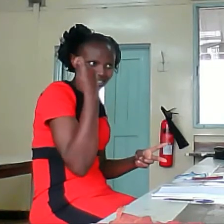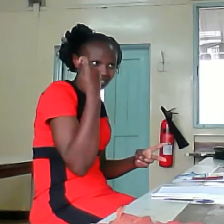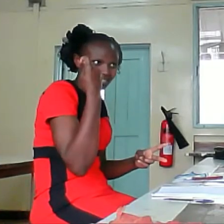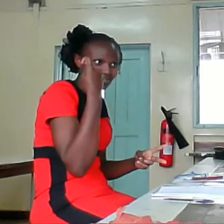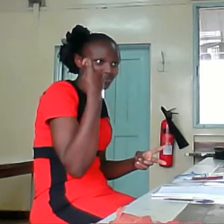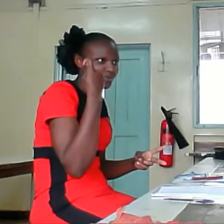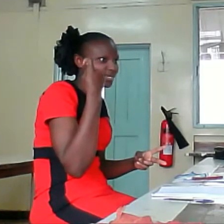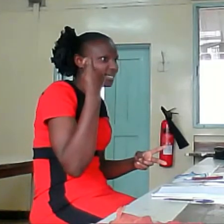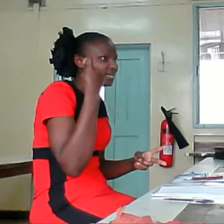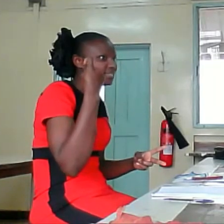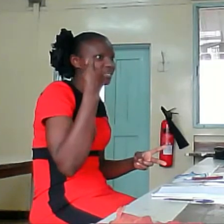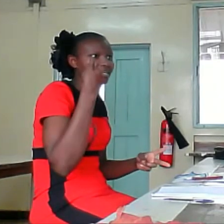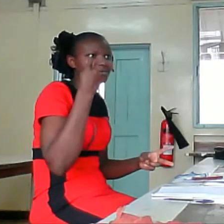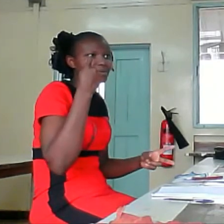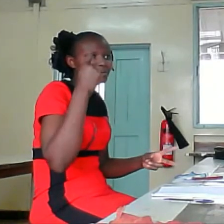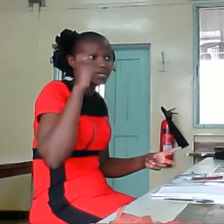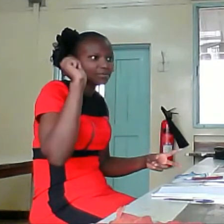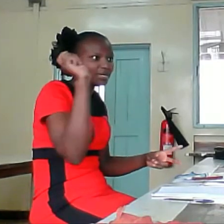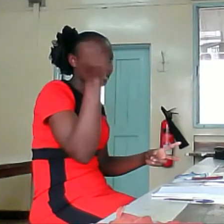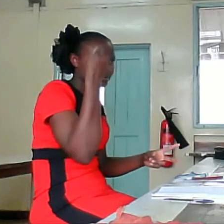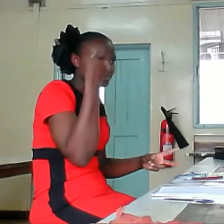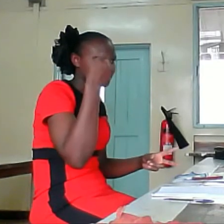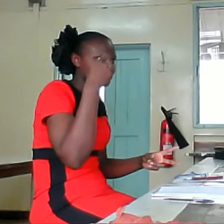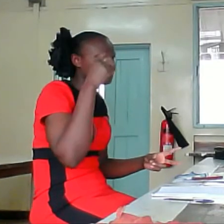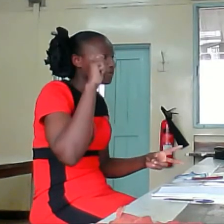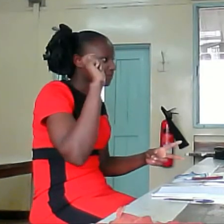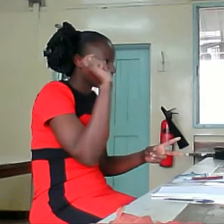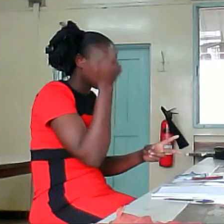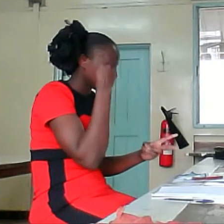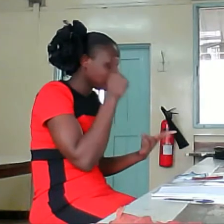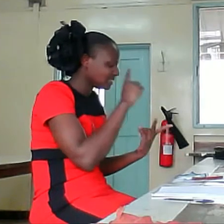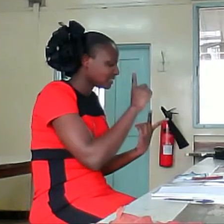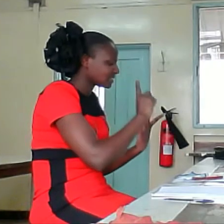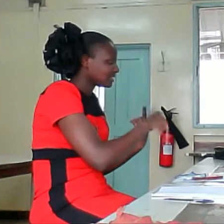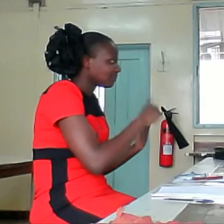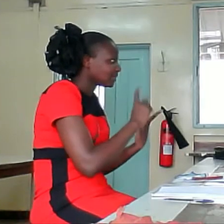president. Unaona ile yenye walikuwa wanasema harambee, president. Number two,